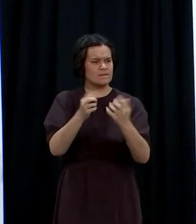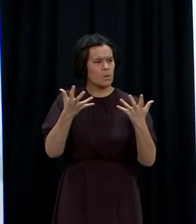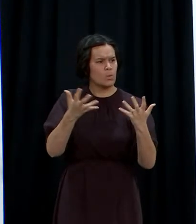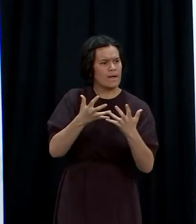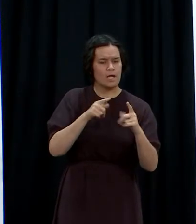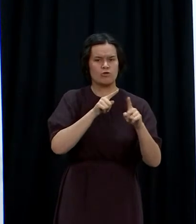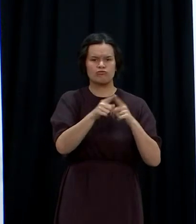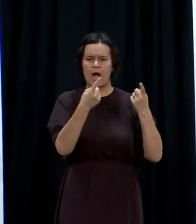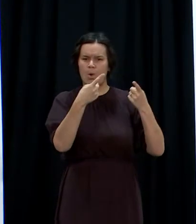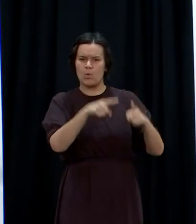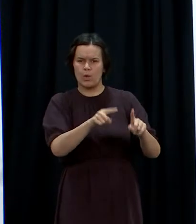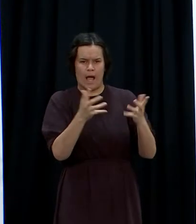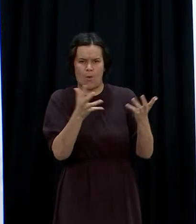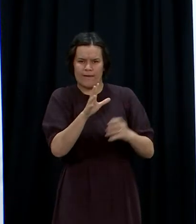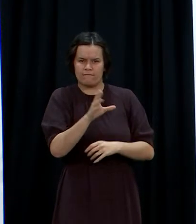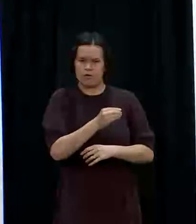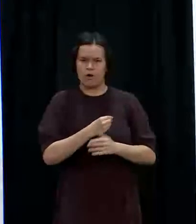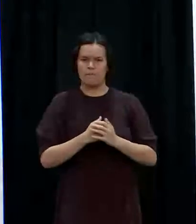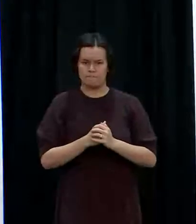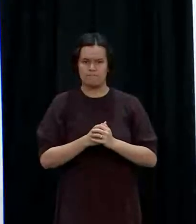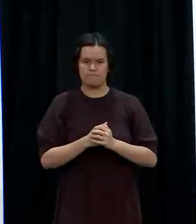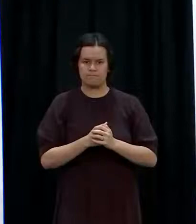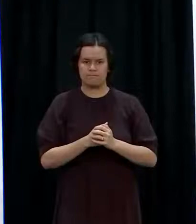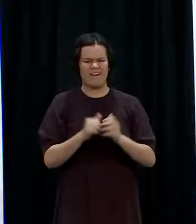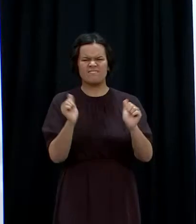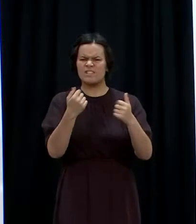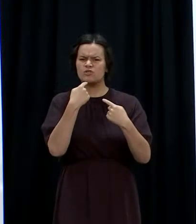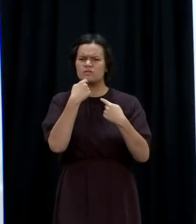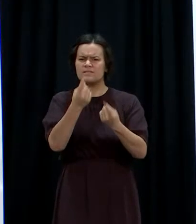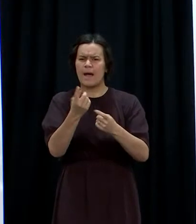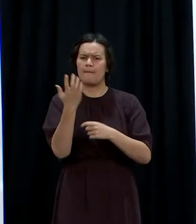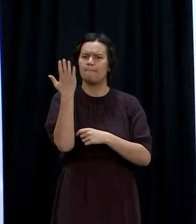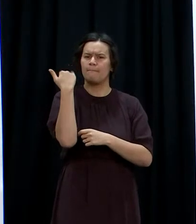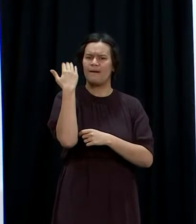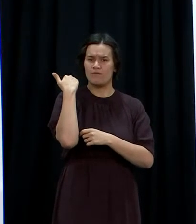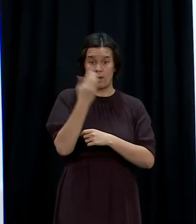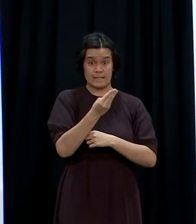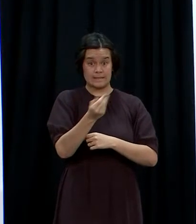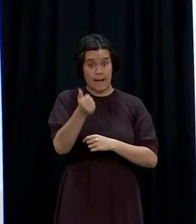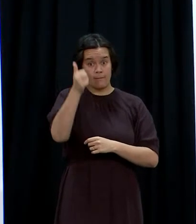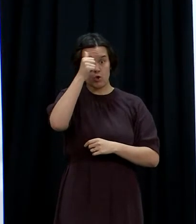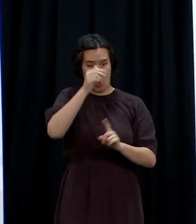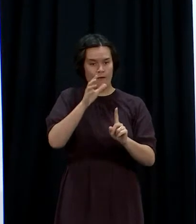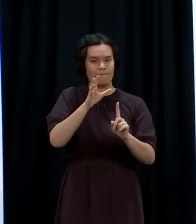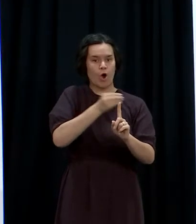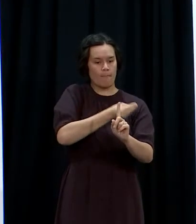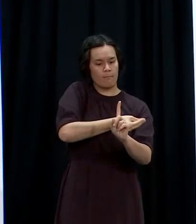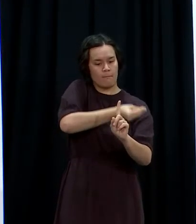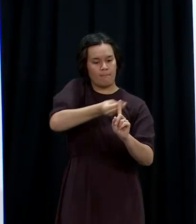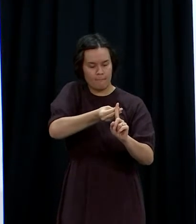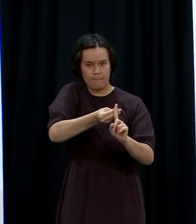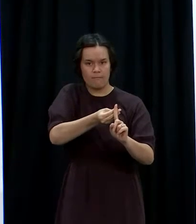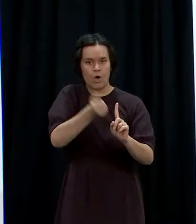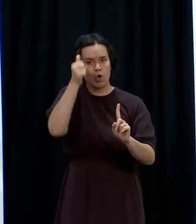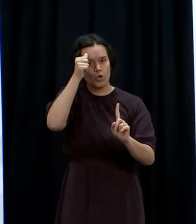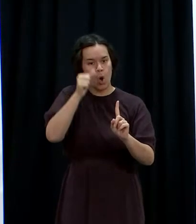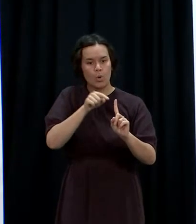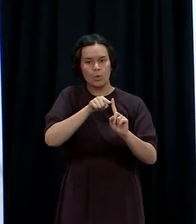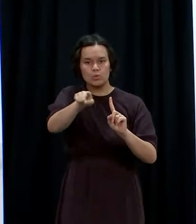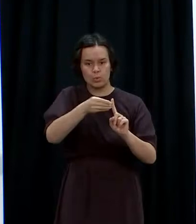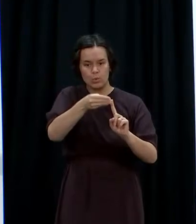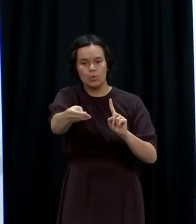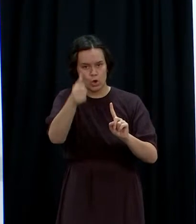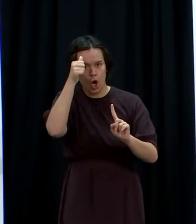is one of that small handful of cases that we're particularly concerned about finding what the link is to the existing